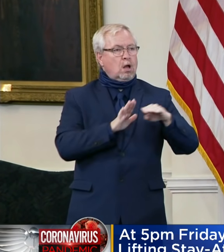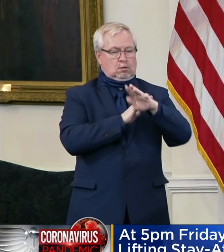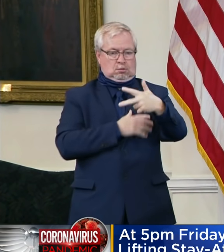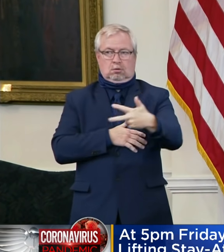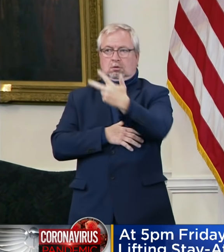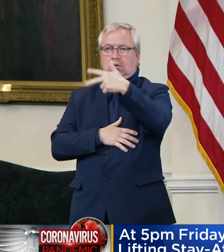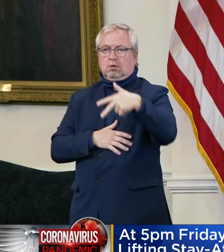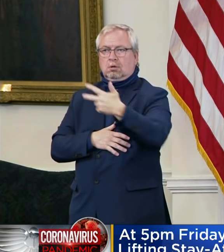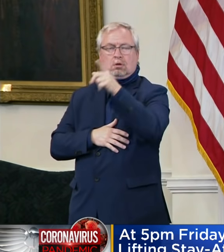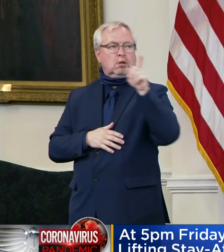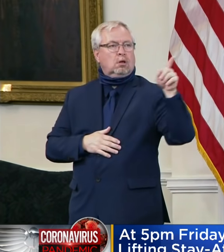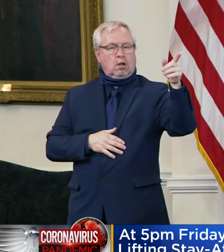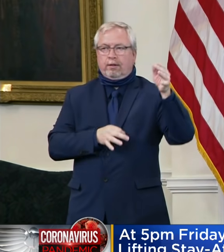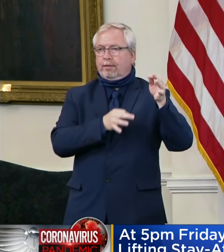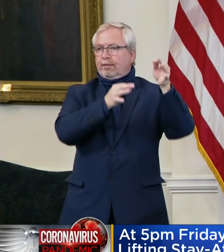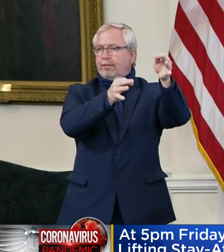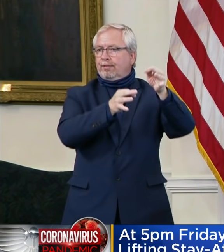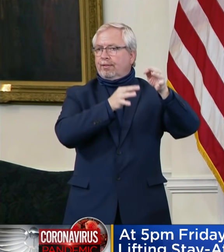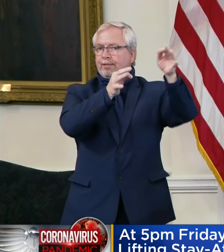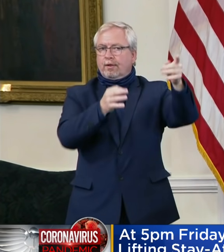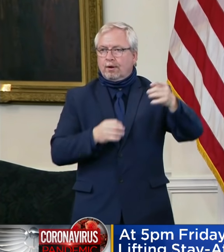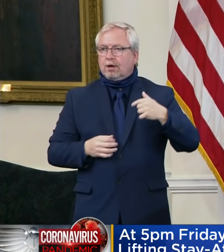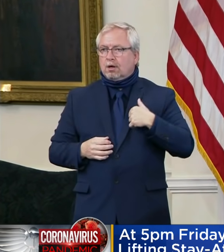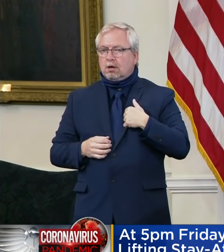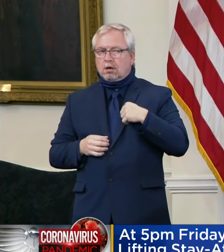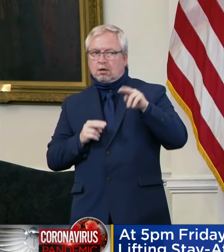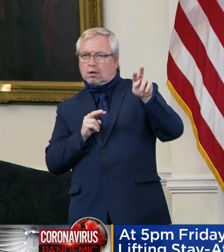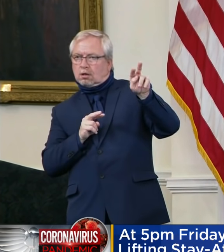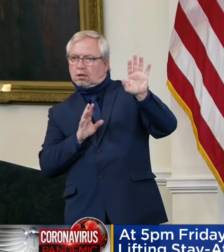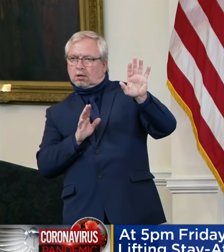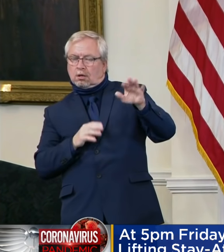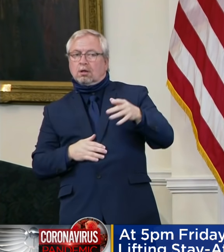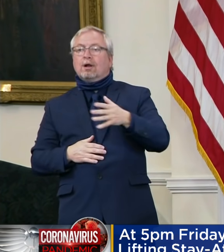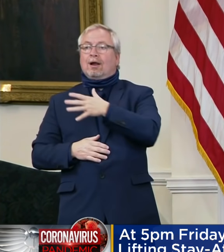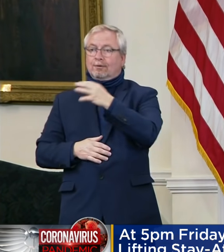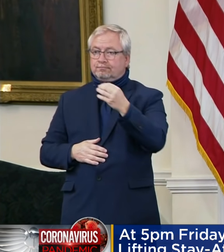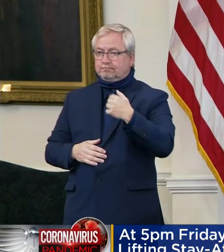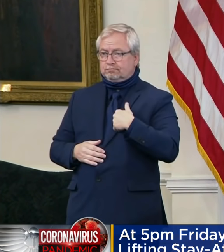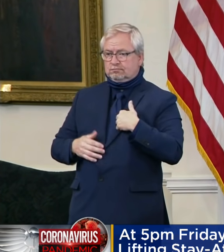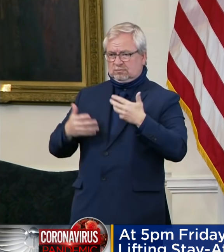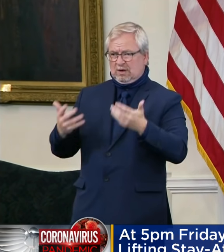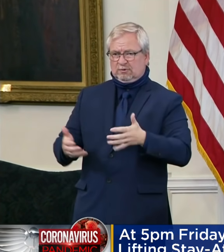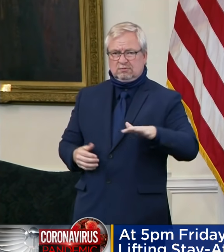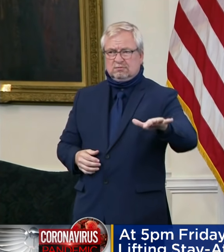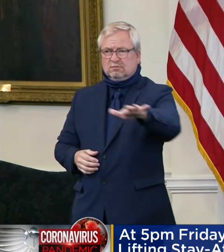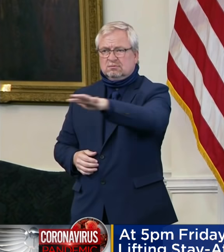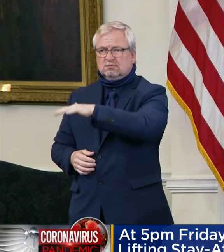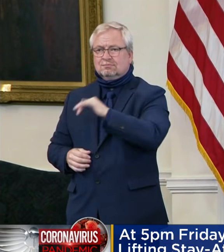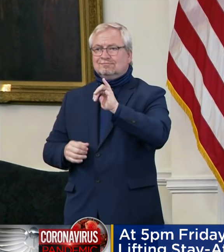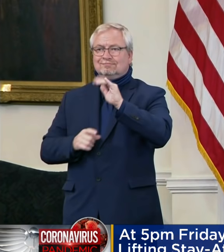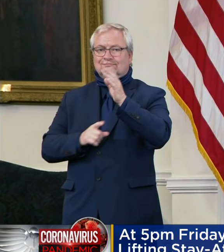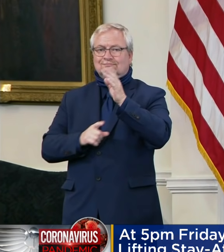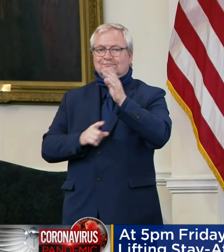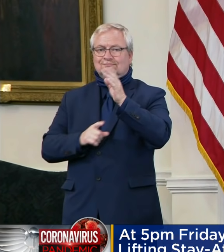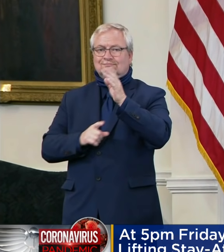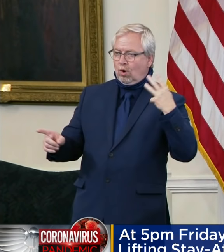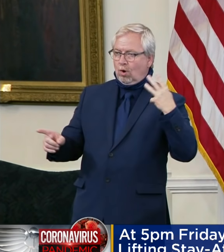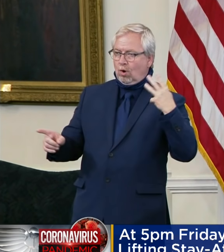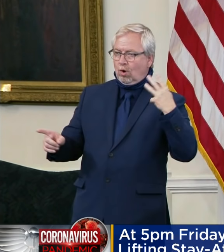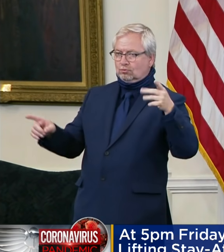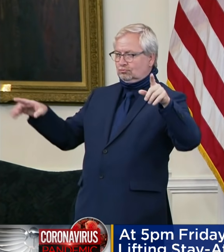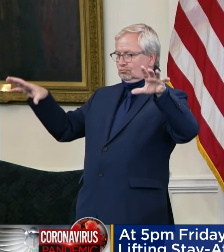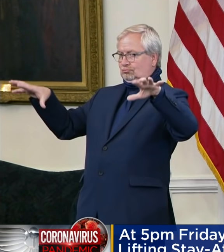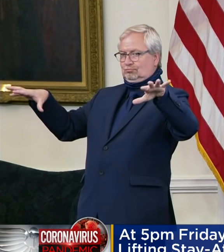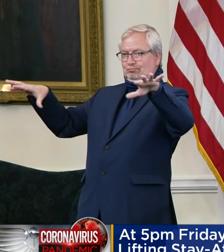but part of it is because of our population centers in the Baltimore-Washington corridor. As I said, 70% of our infection rates are in